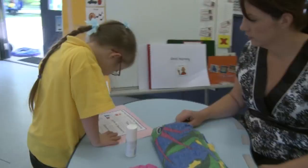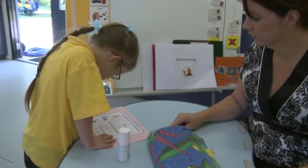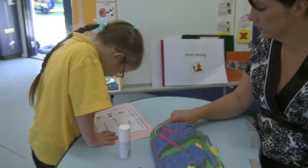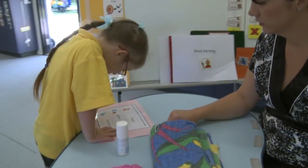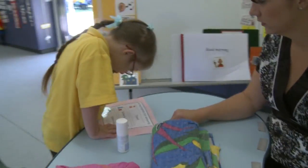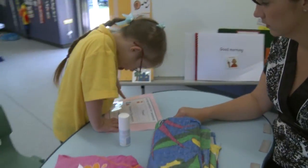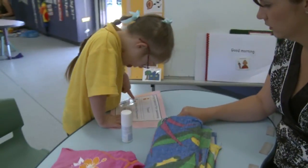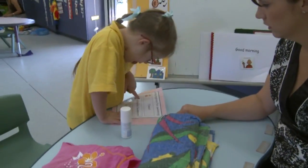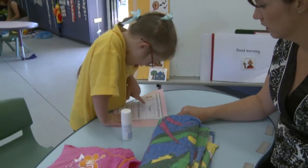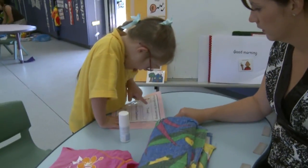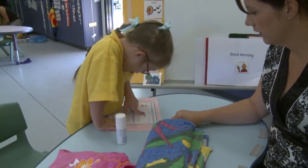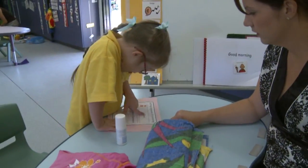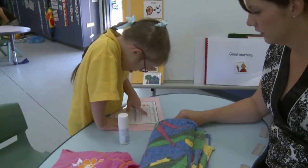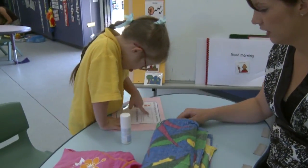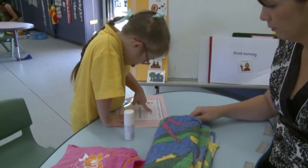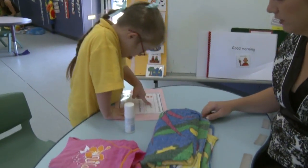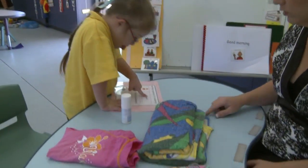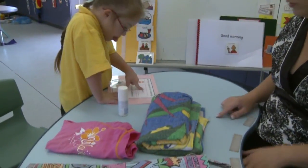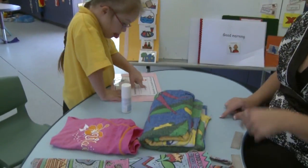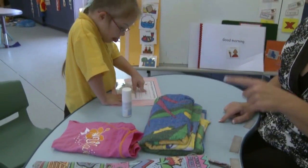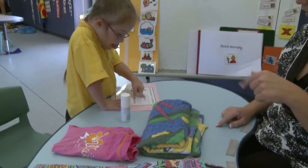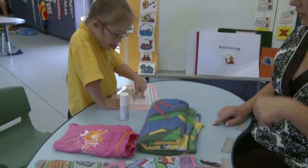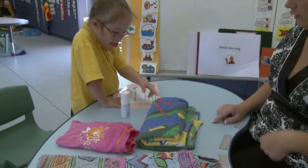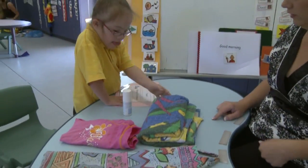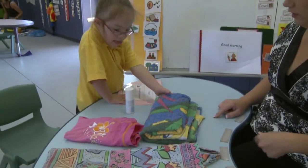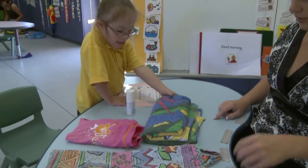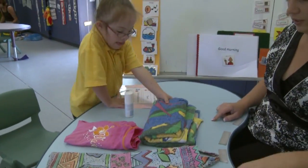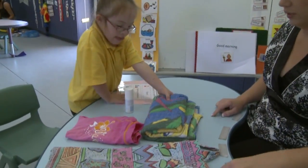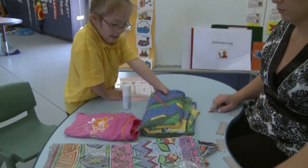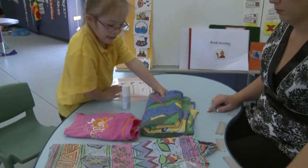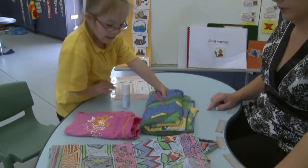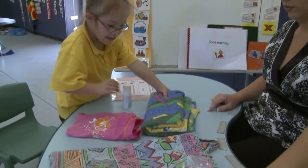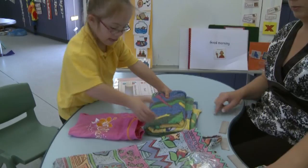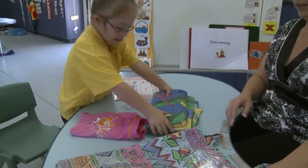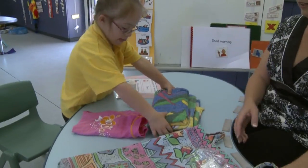or items needed to carry out an activity. Now, where's your towel on here? Now you need to pop it in your bag.